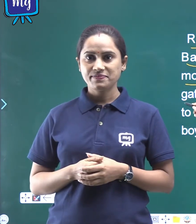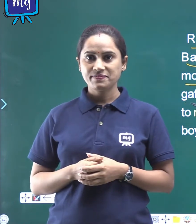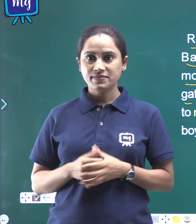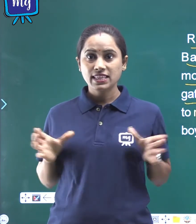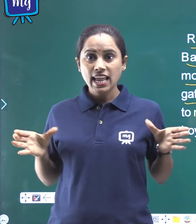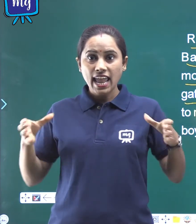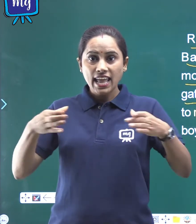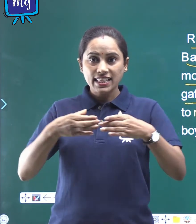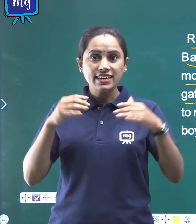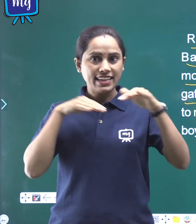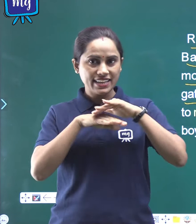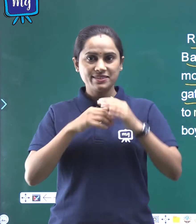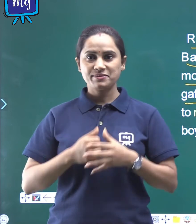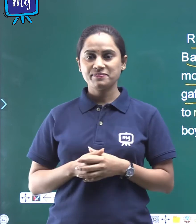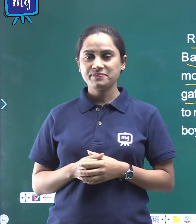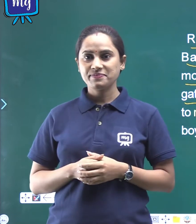gathered in